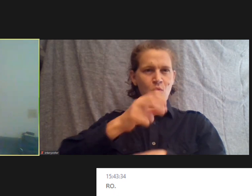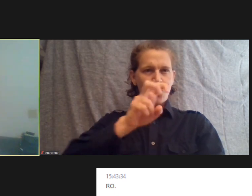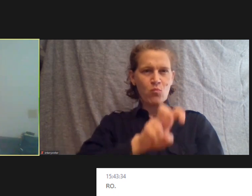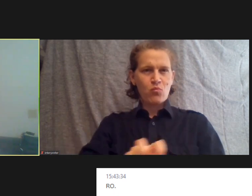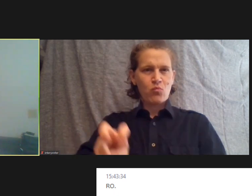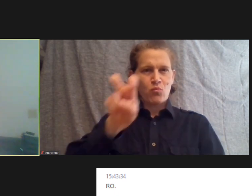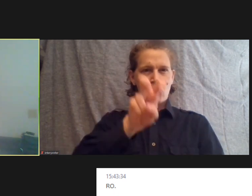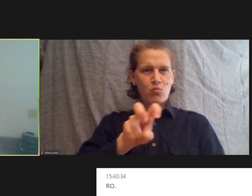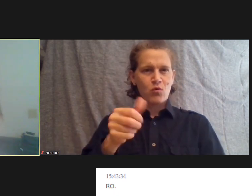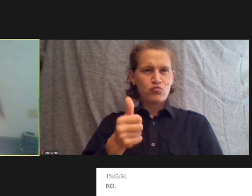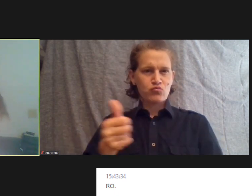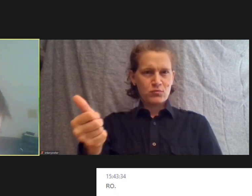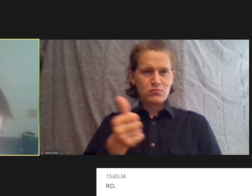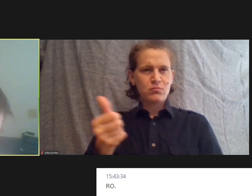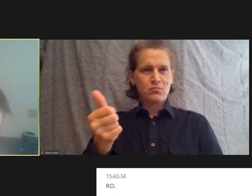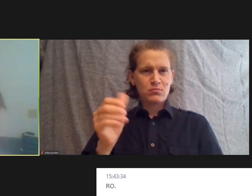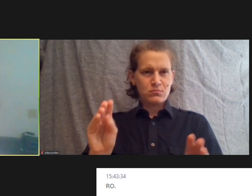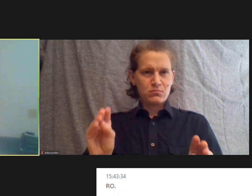transportation.